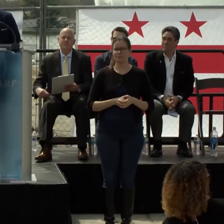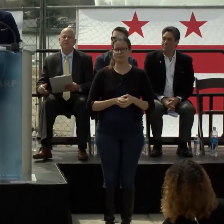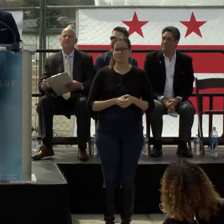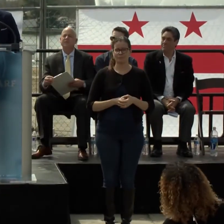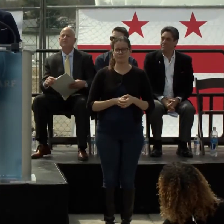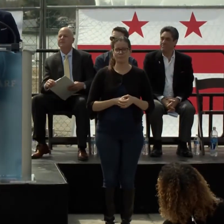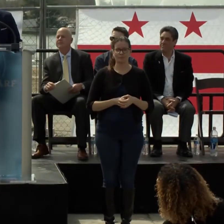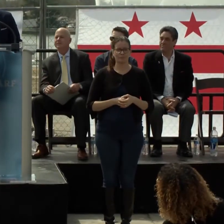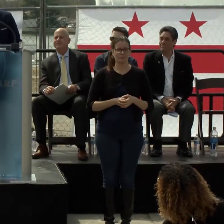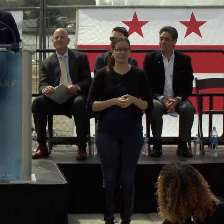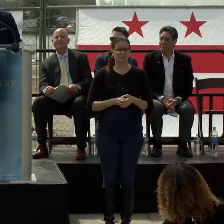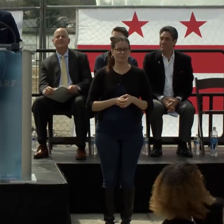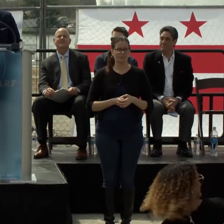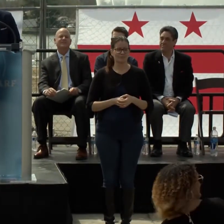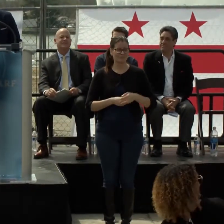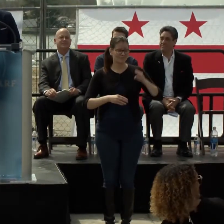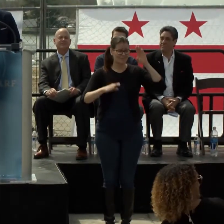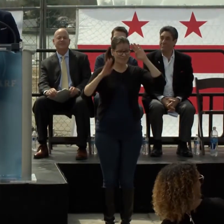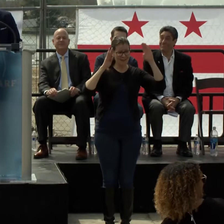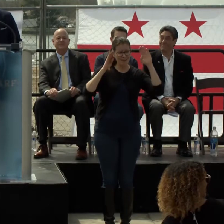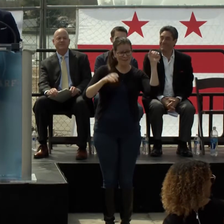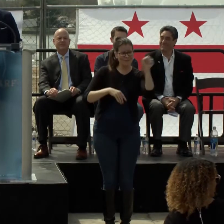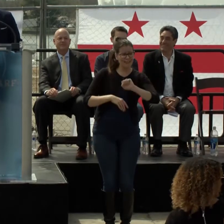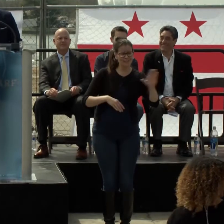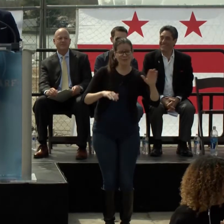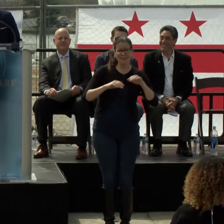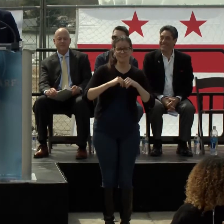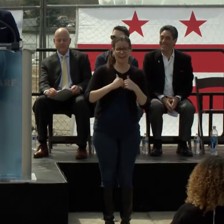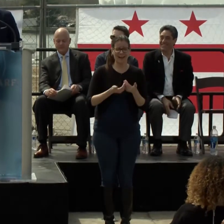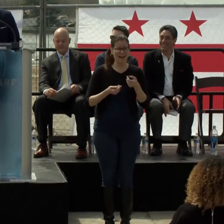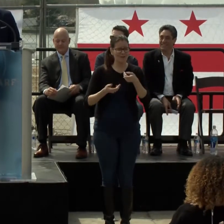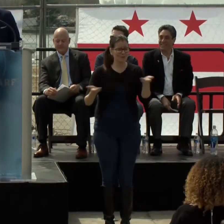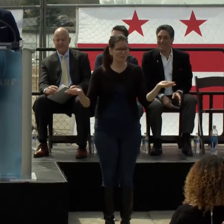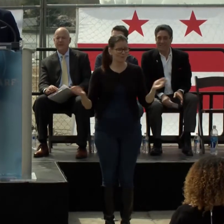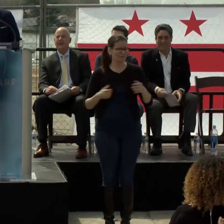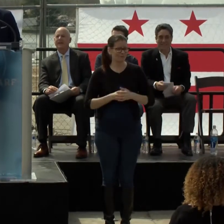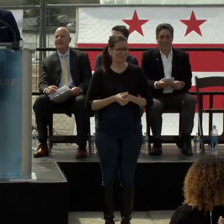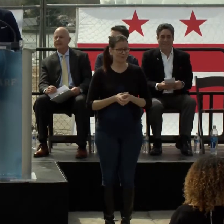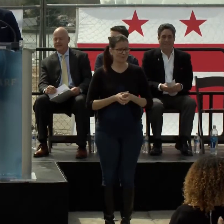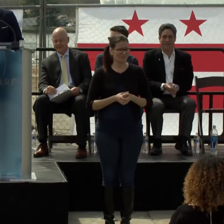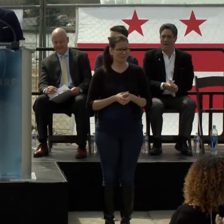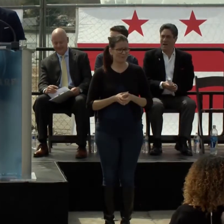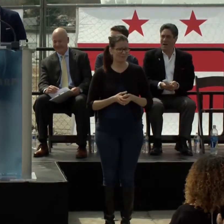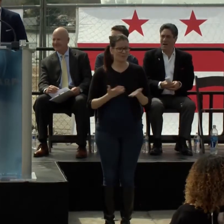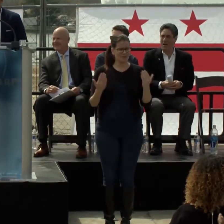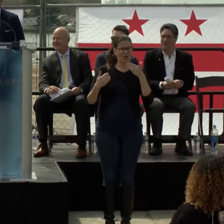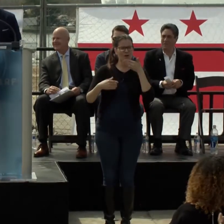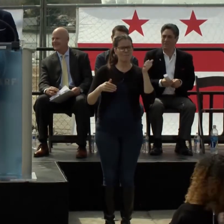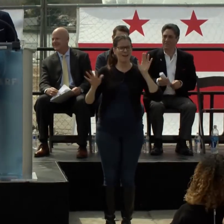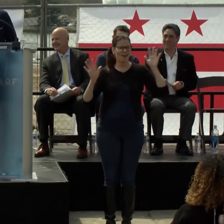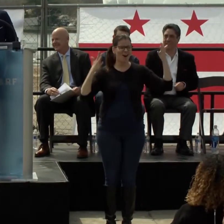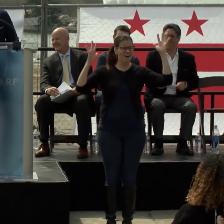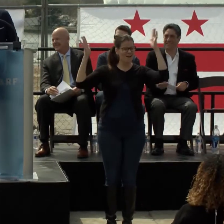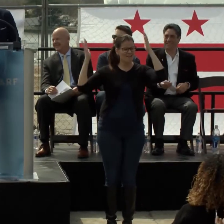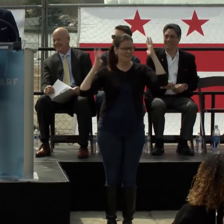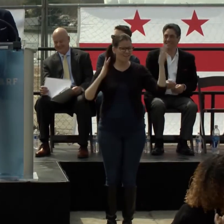Hello, Southwest. How are you doing? A little bit better. How are you doing, Southwest? How are we doing? How are we doing out here?